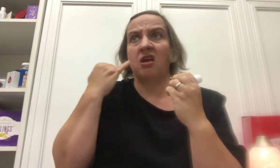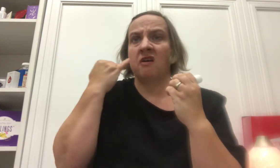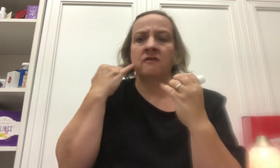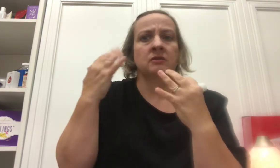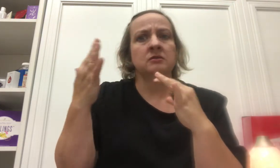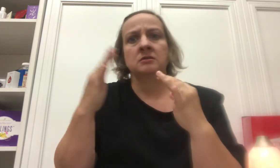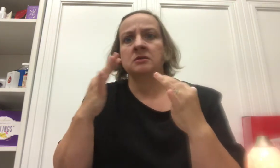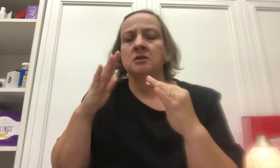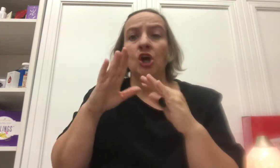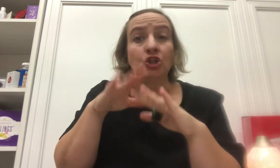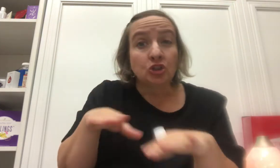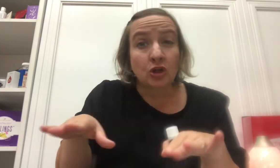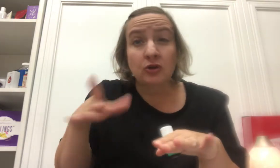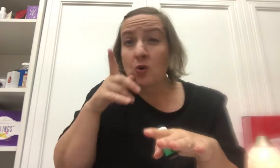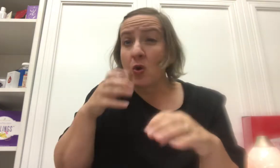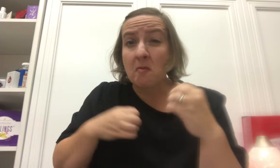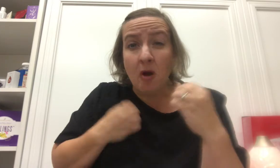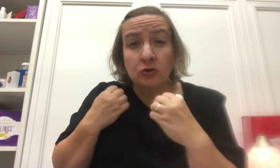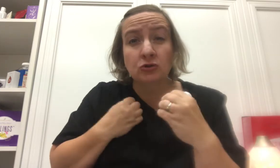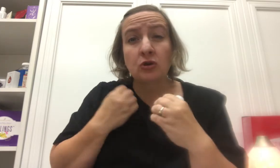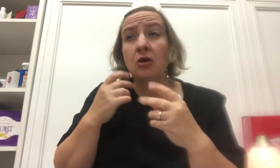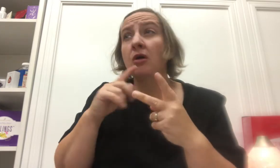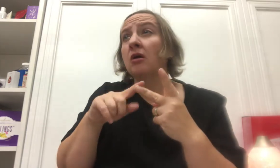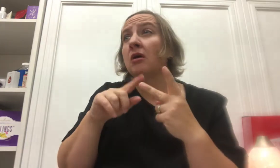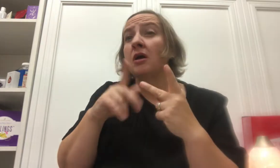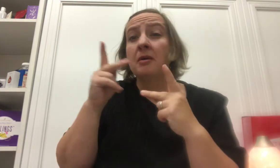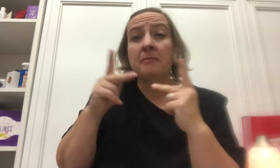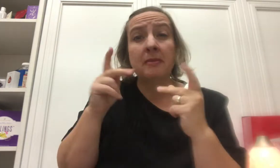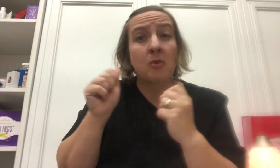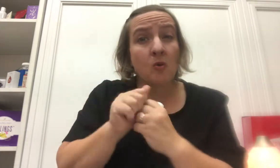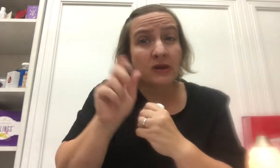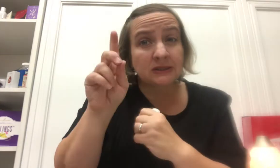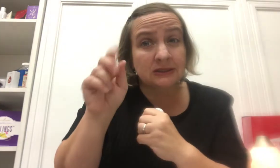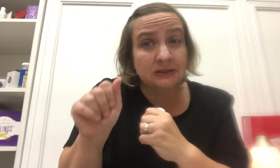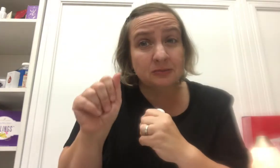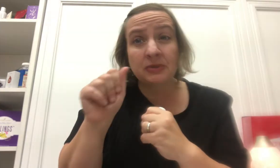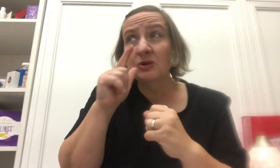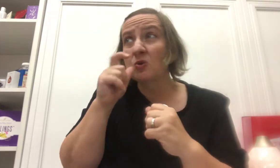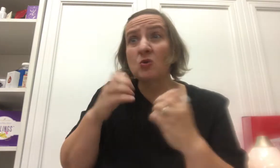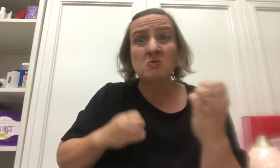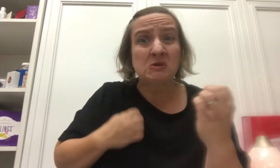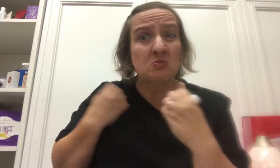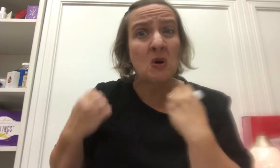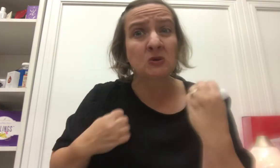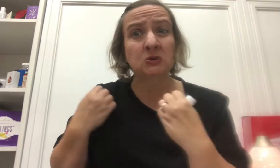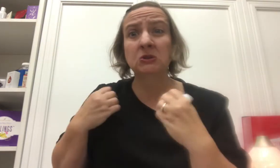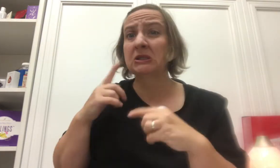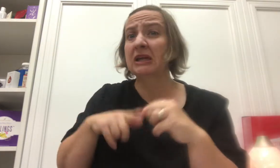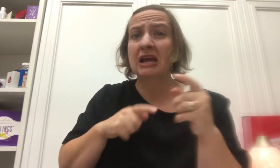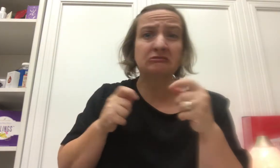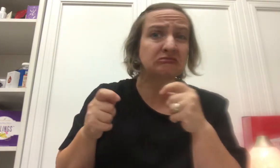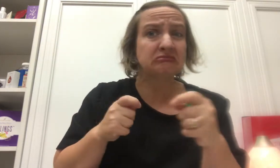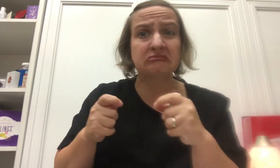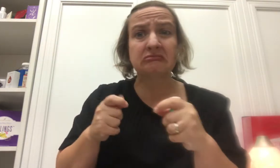is awesome. Sometimes it's for emotions. Sometimes people who have